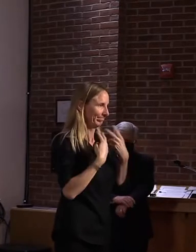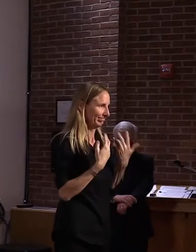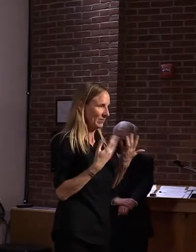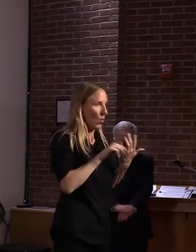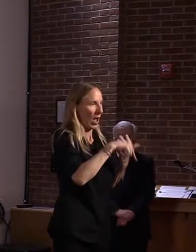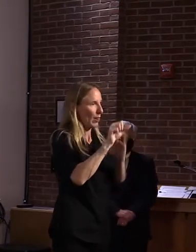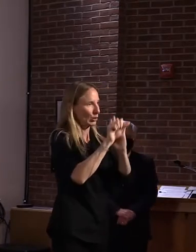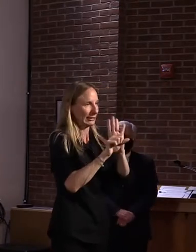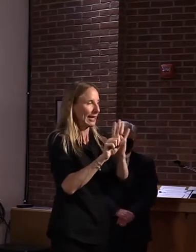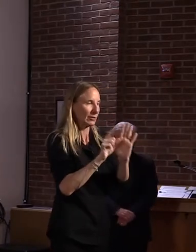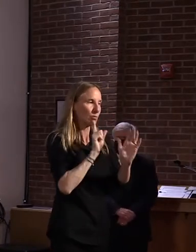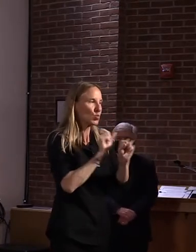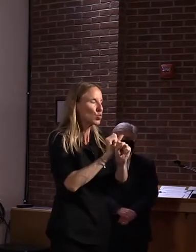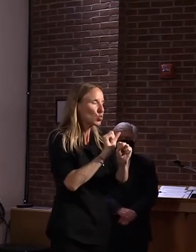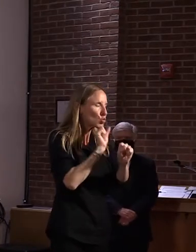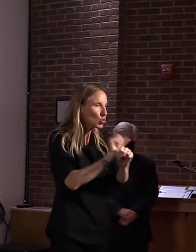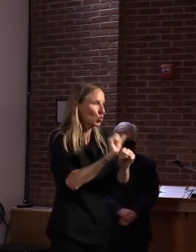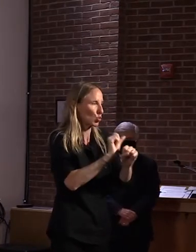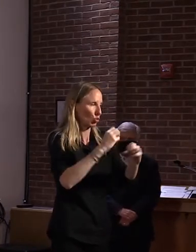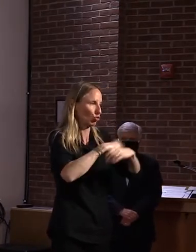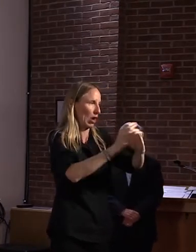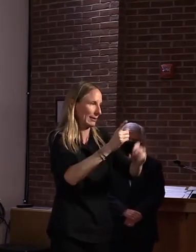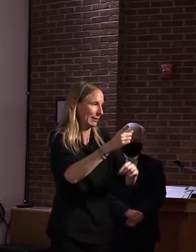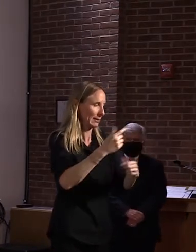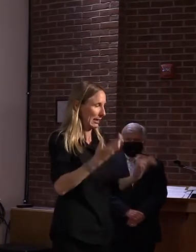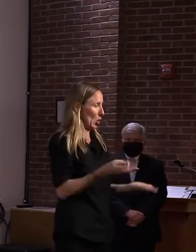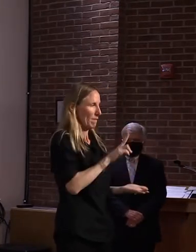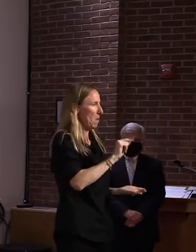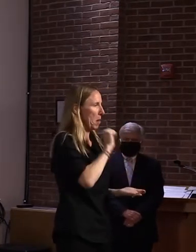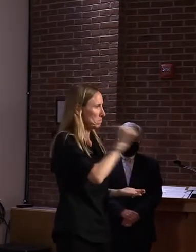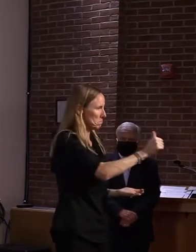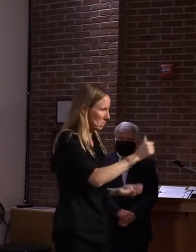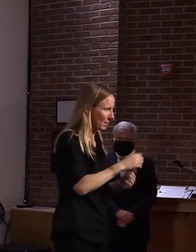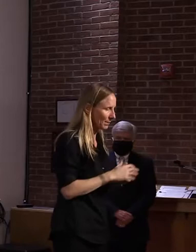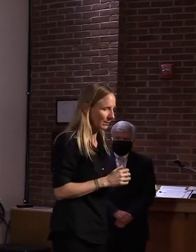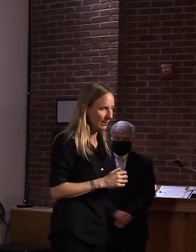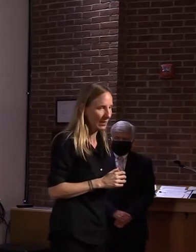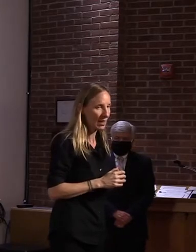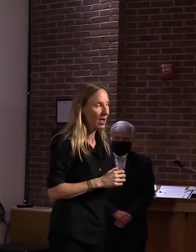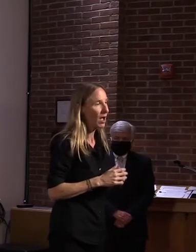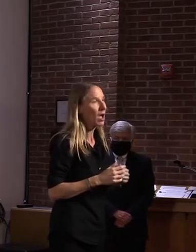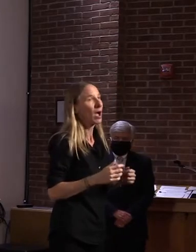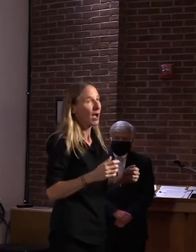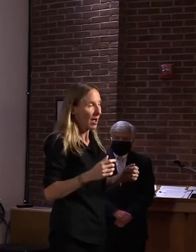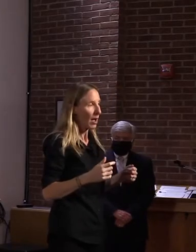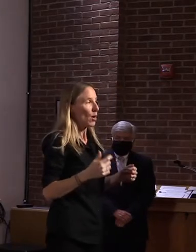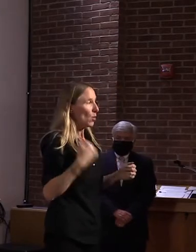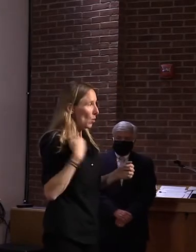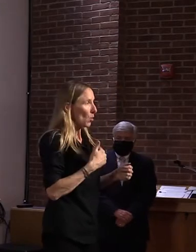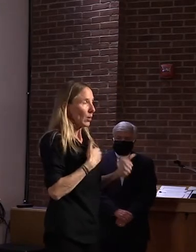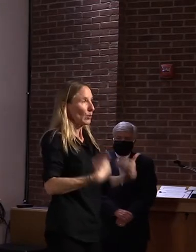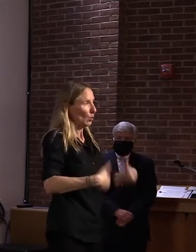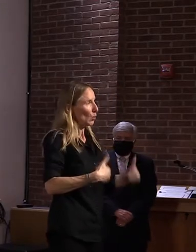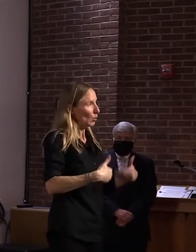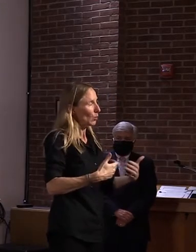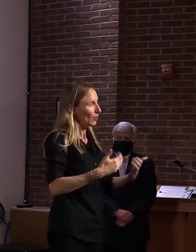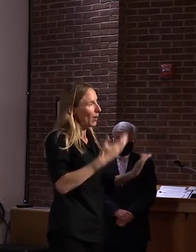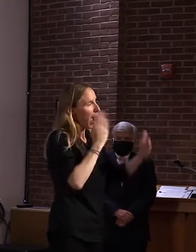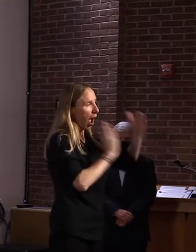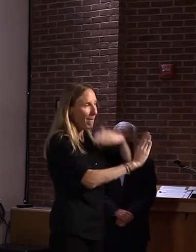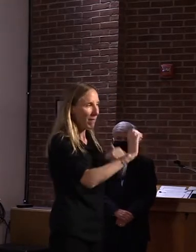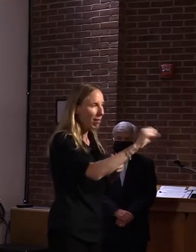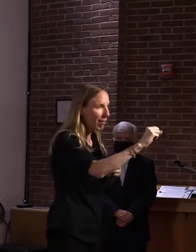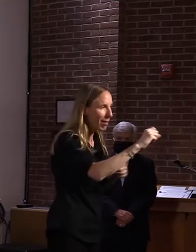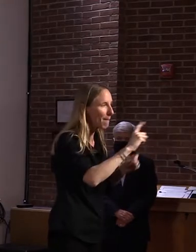spread. We've always said at these press conferences, we will operate with humility, but also we